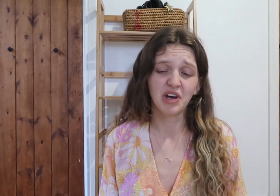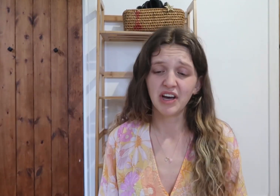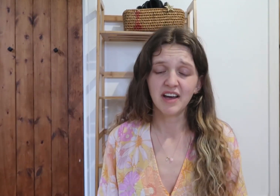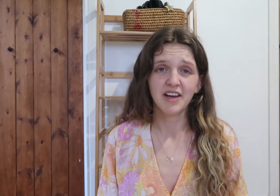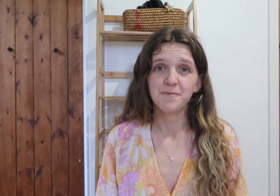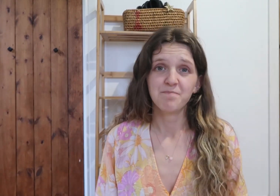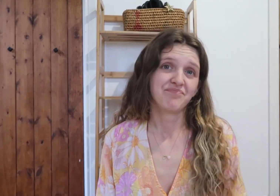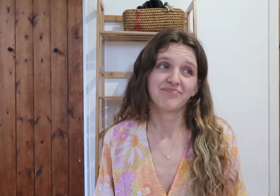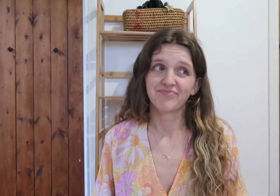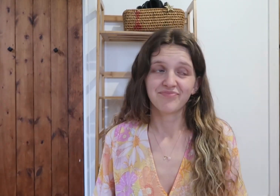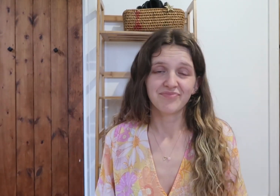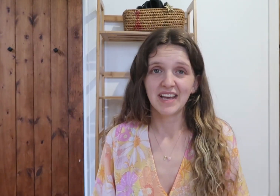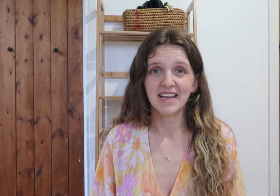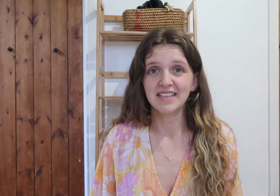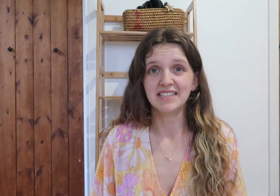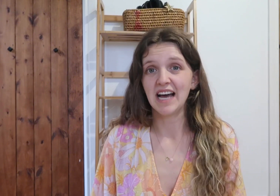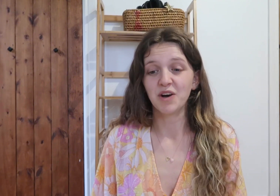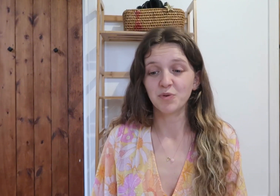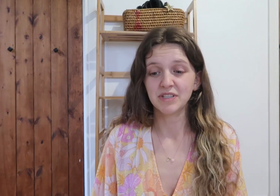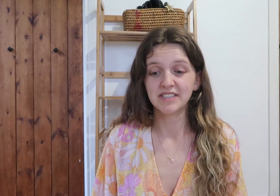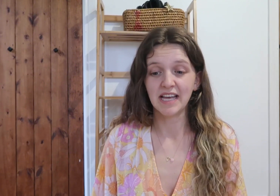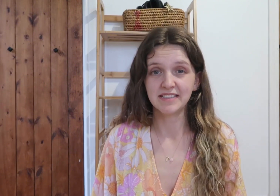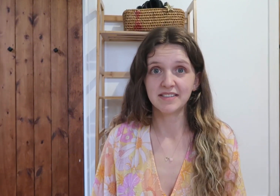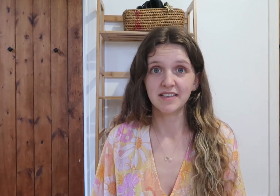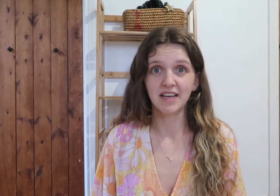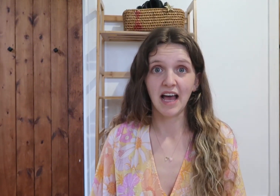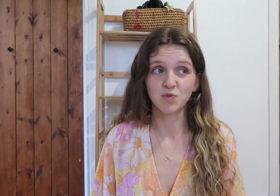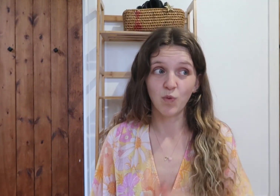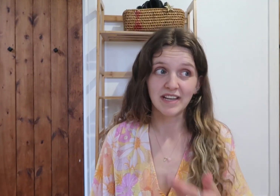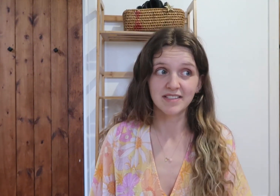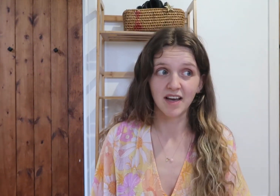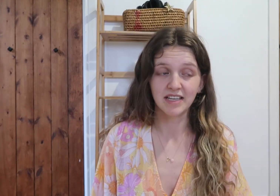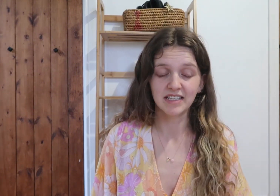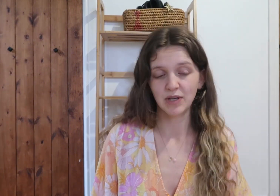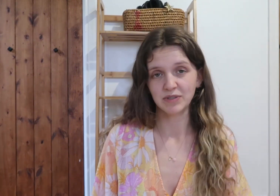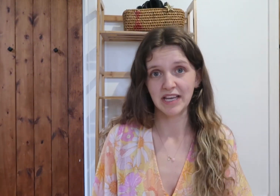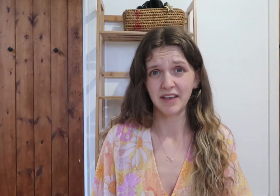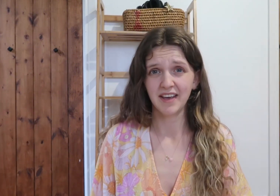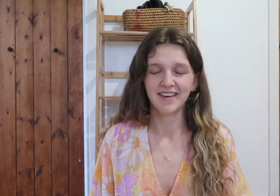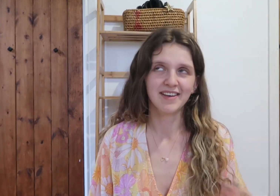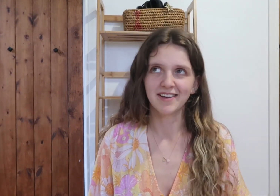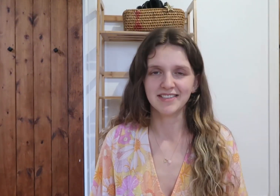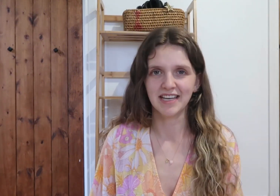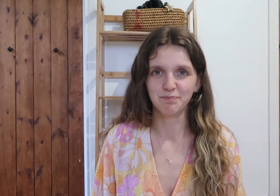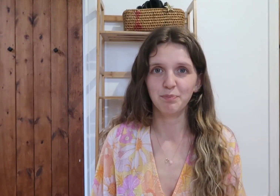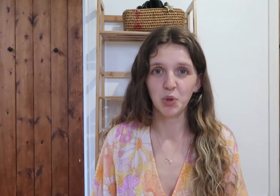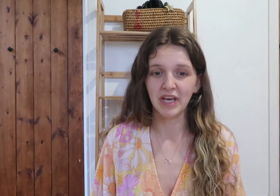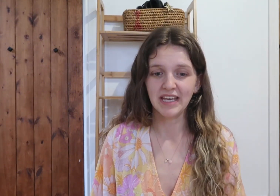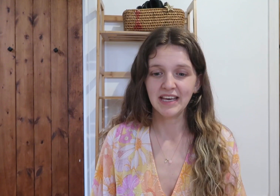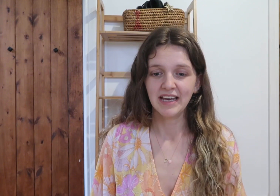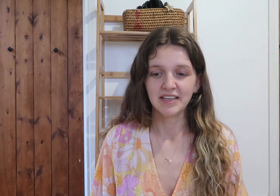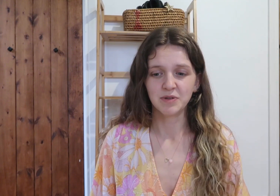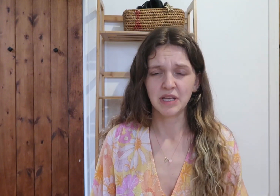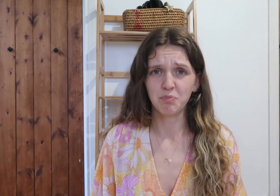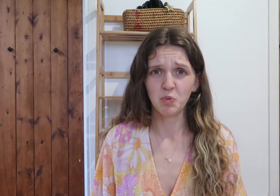comfort. He now says, as well as signing, so he actually says booby, so he'll say